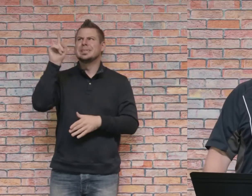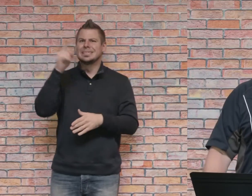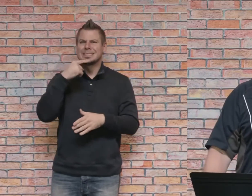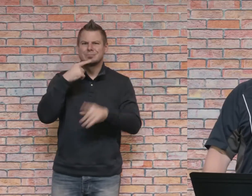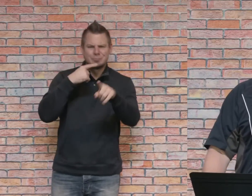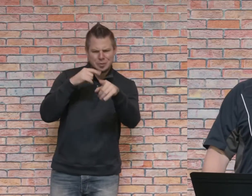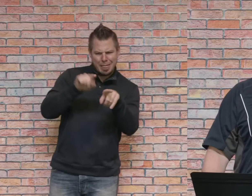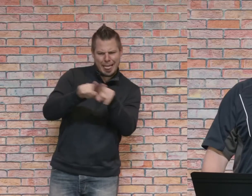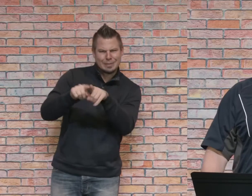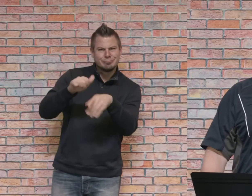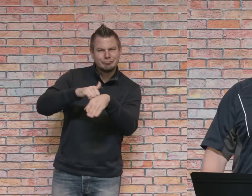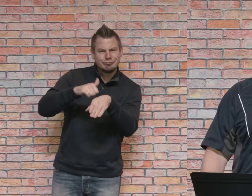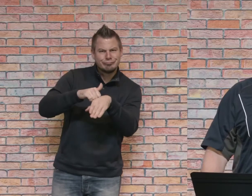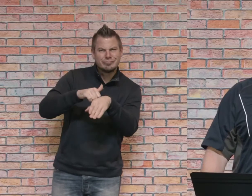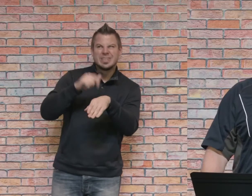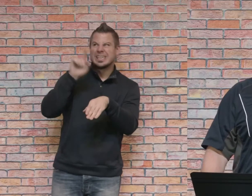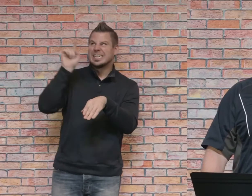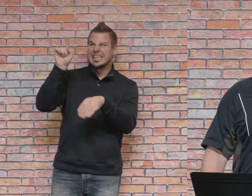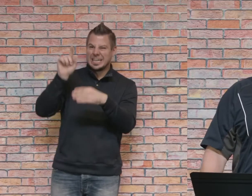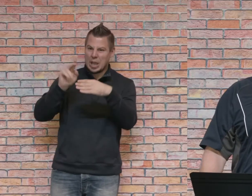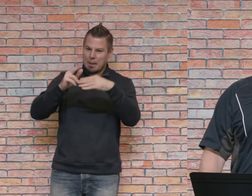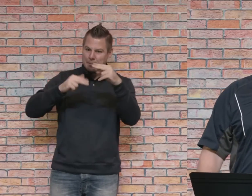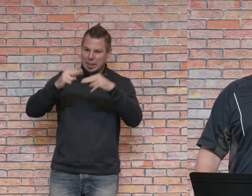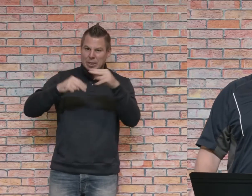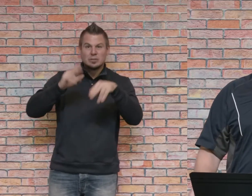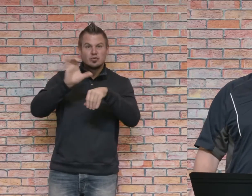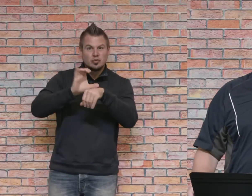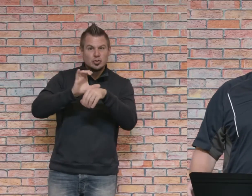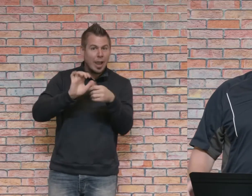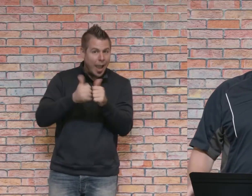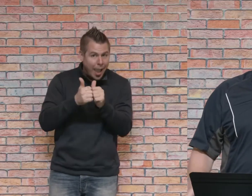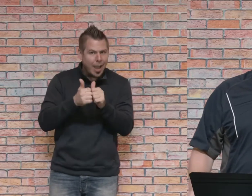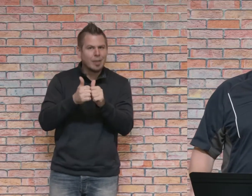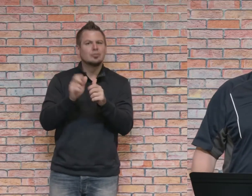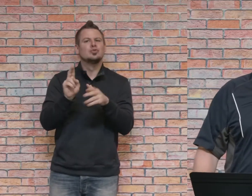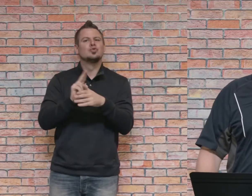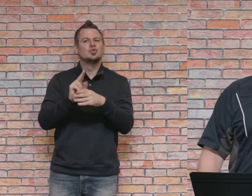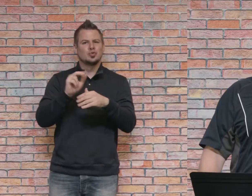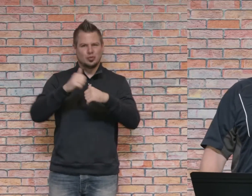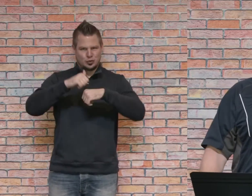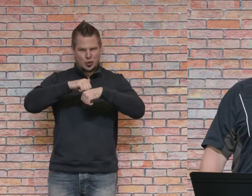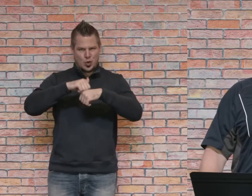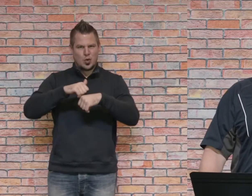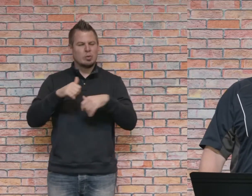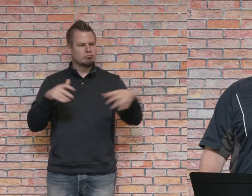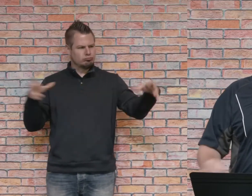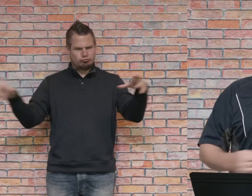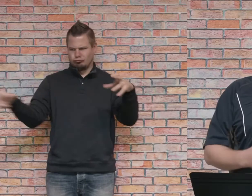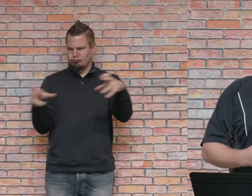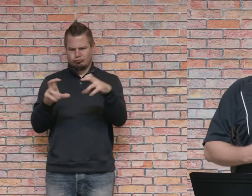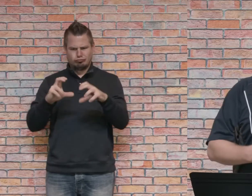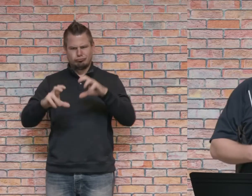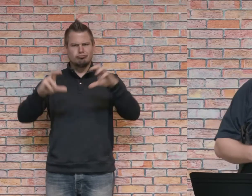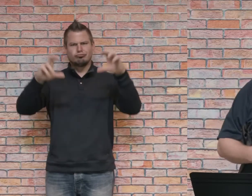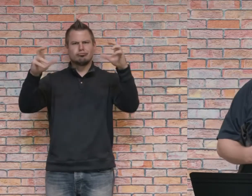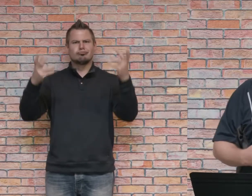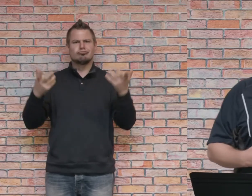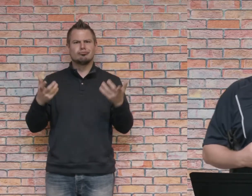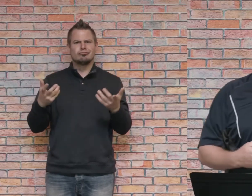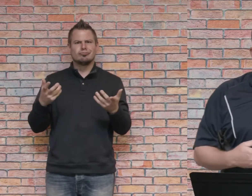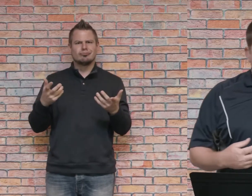church, stone by stone. We're created for that connection, for fitting together,